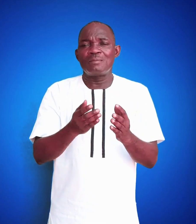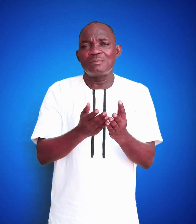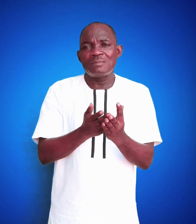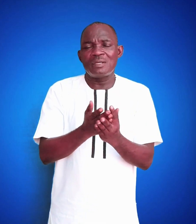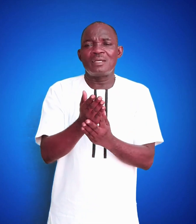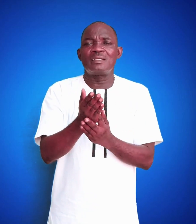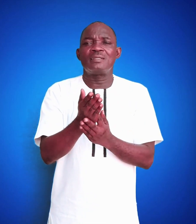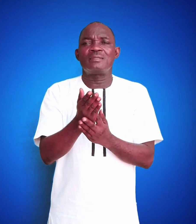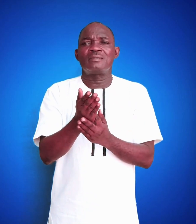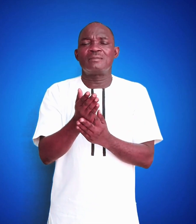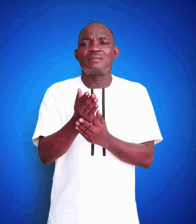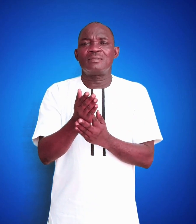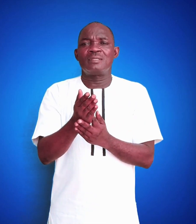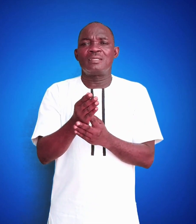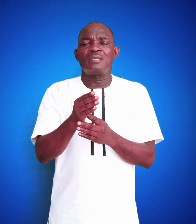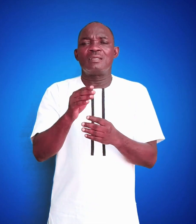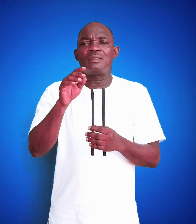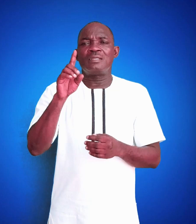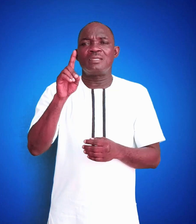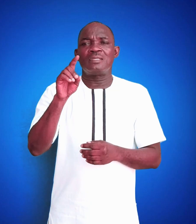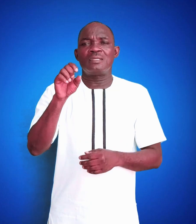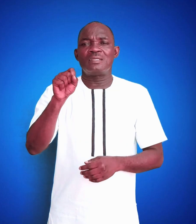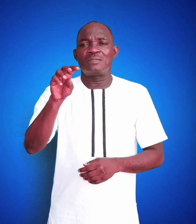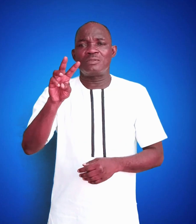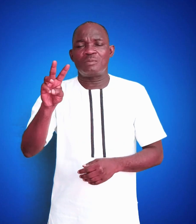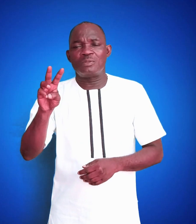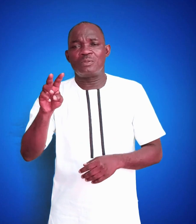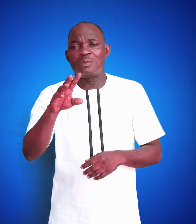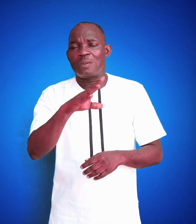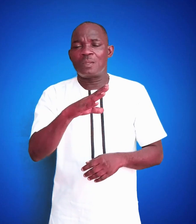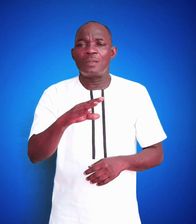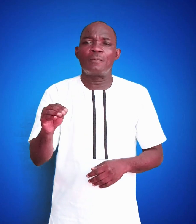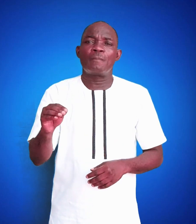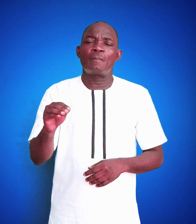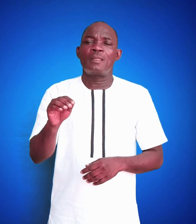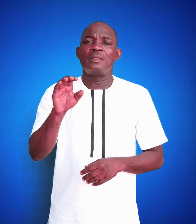undertaken by DSW and